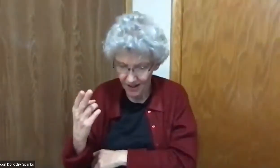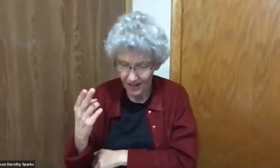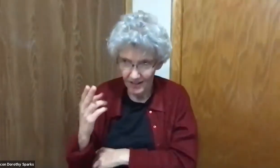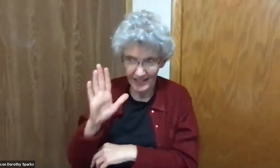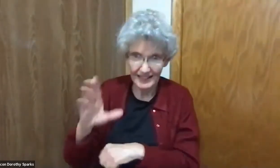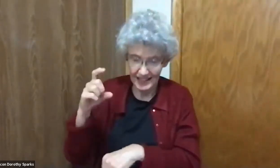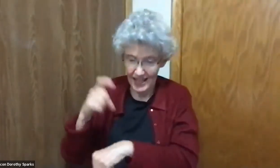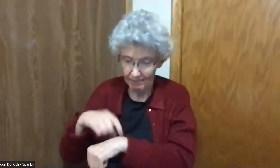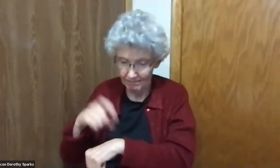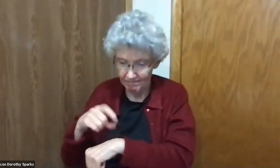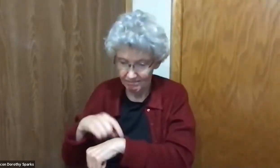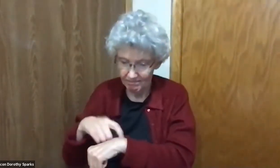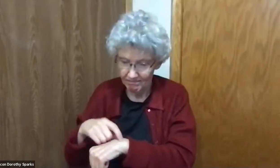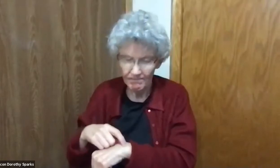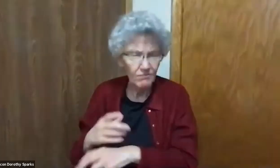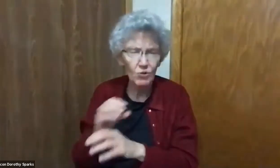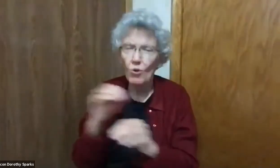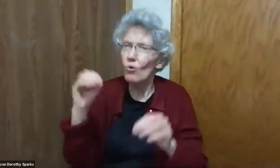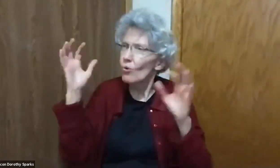Once, during the time of Elijah,